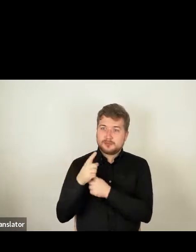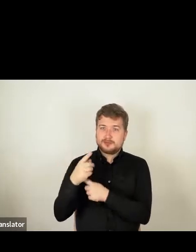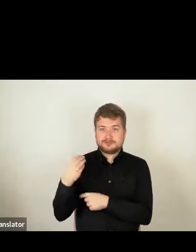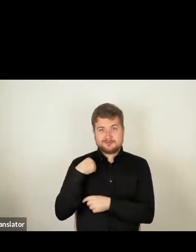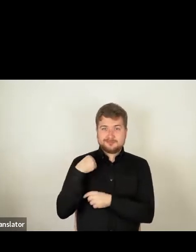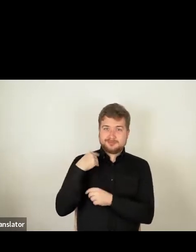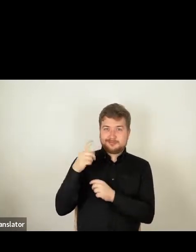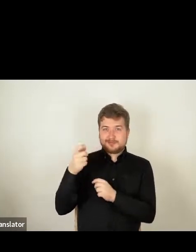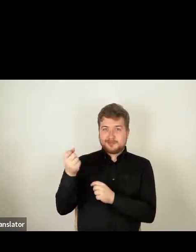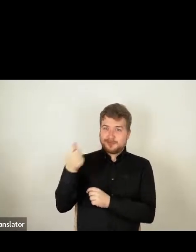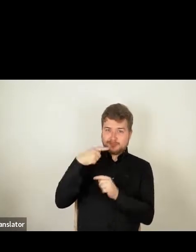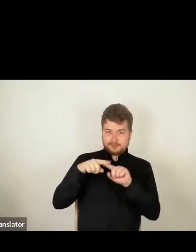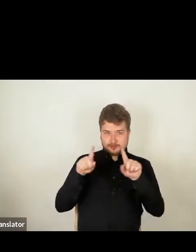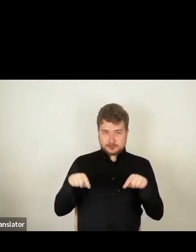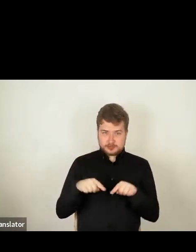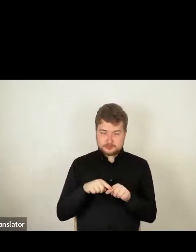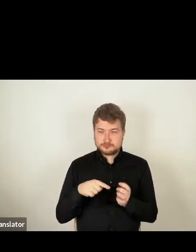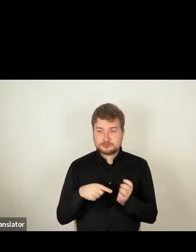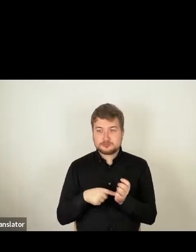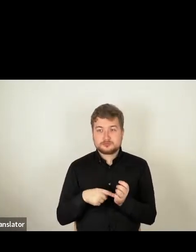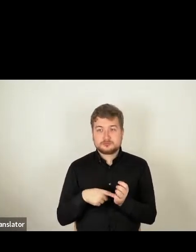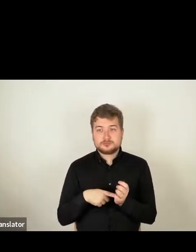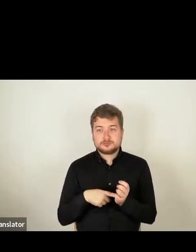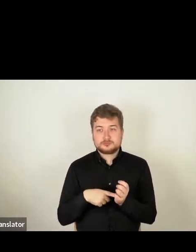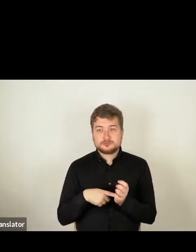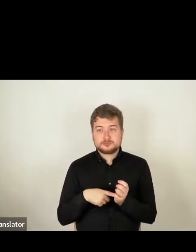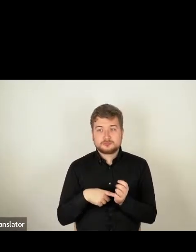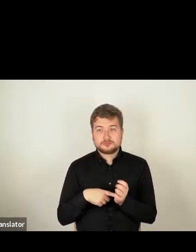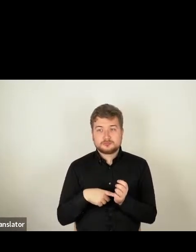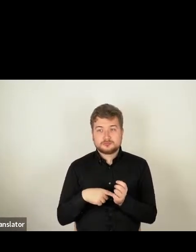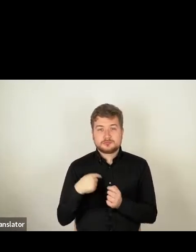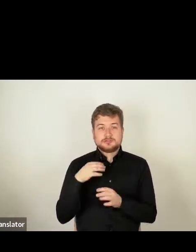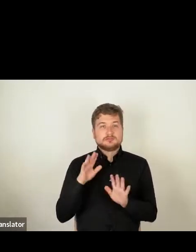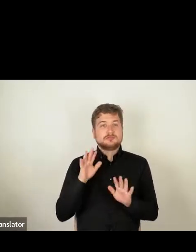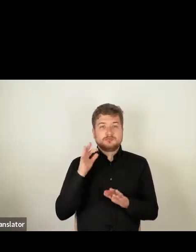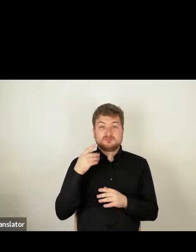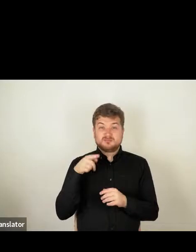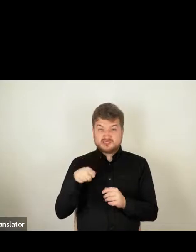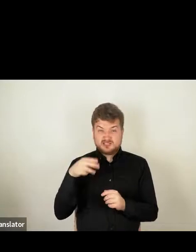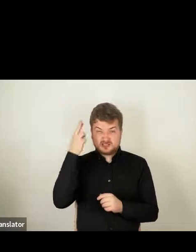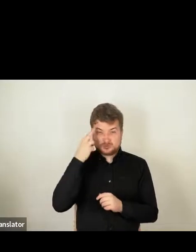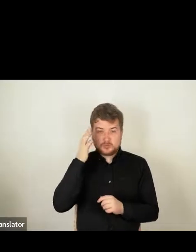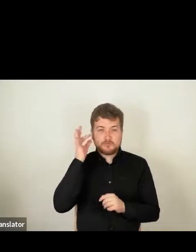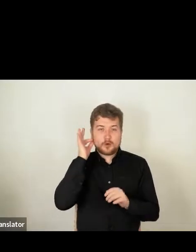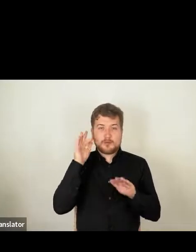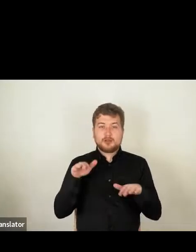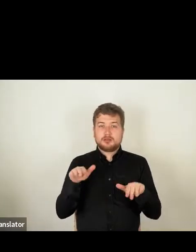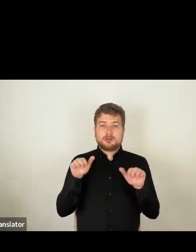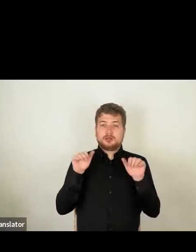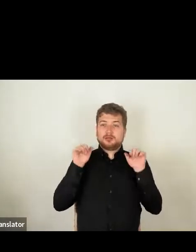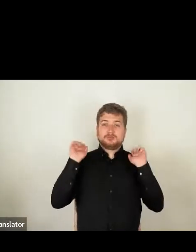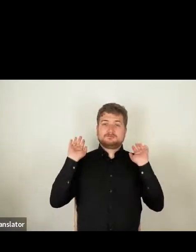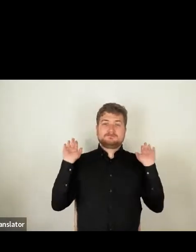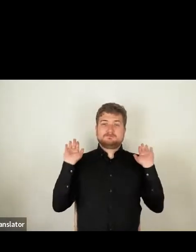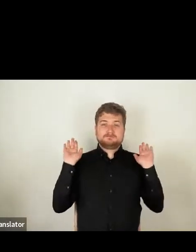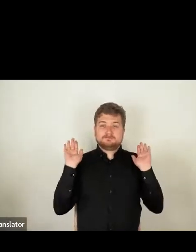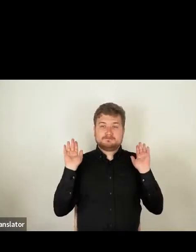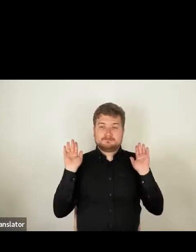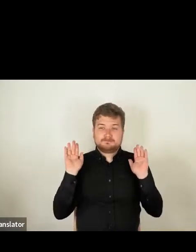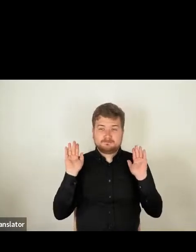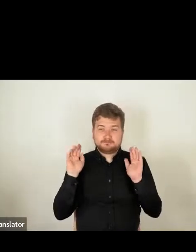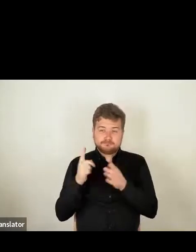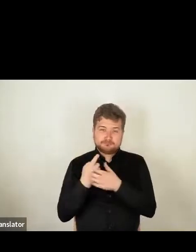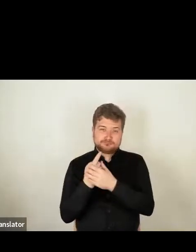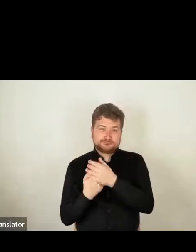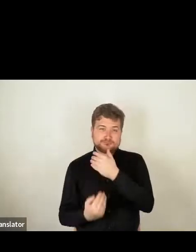that women are not wanting to come forward. They're hanging back again. They're going back to a regression period. And I think we need to